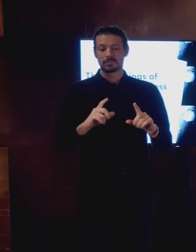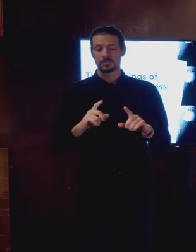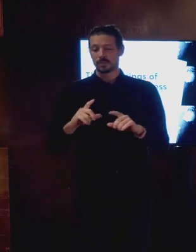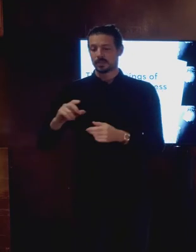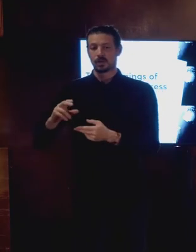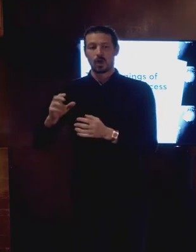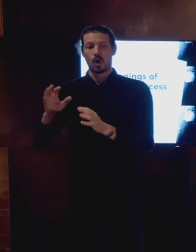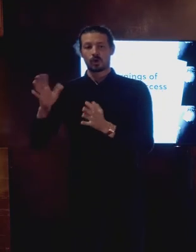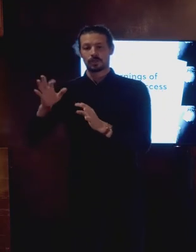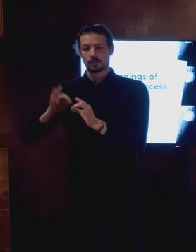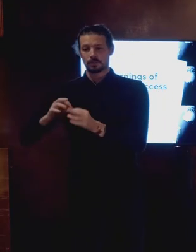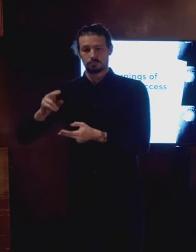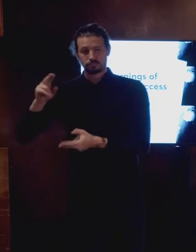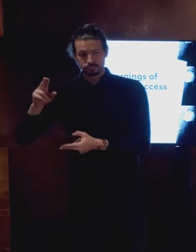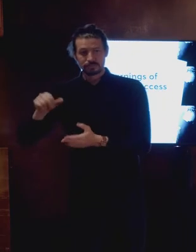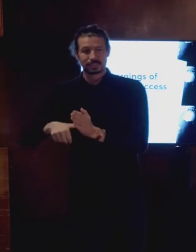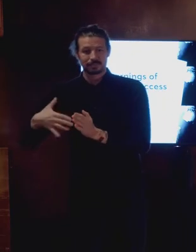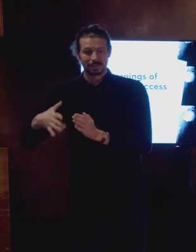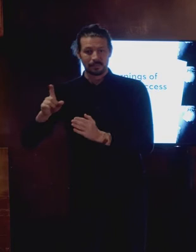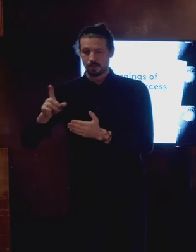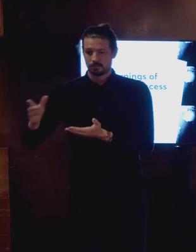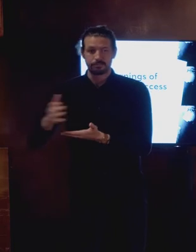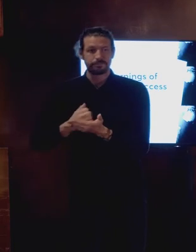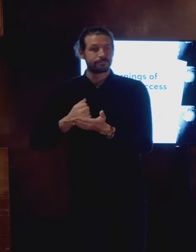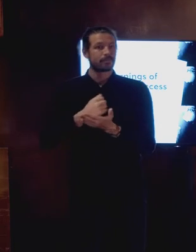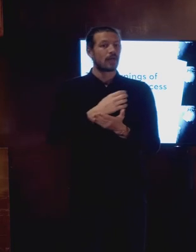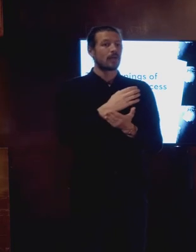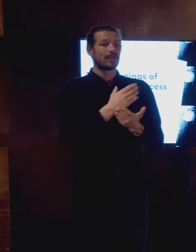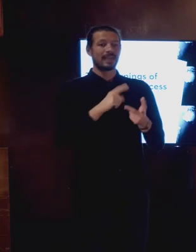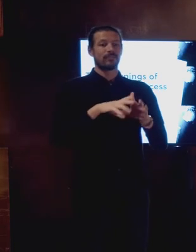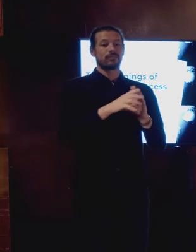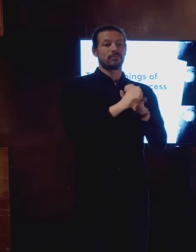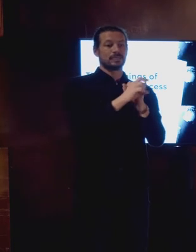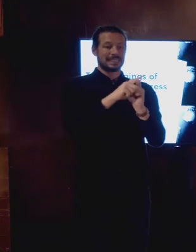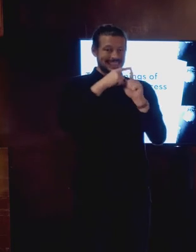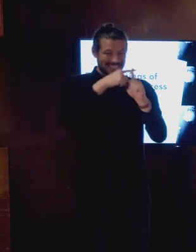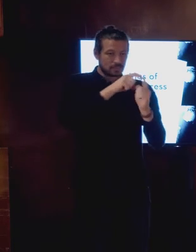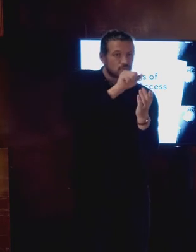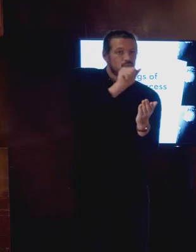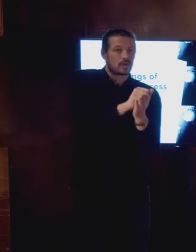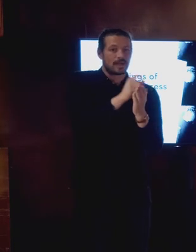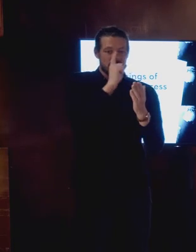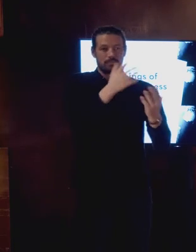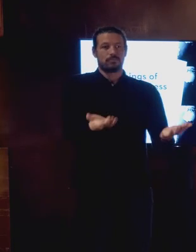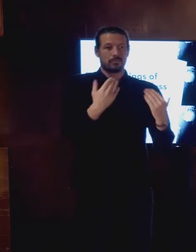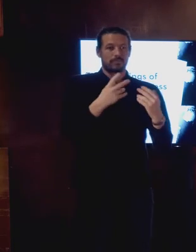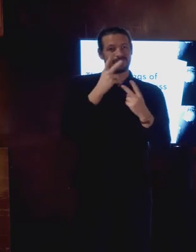Auslan cost or whatever other accessibility provision back on ticket sales if you market to the right people and the people come.